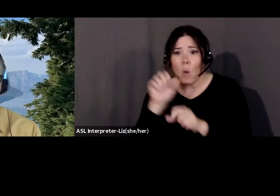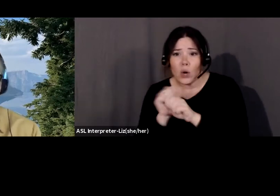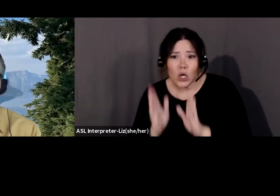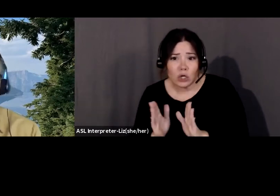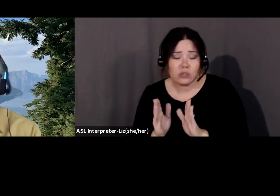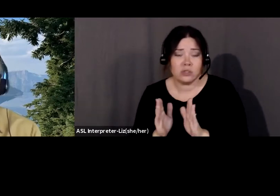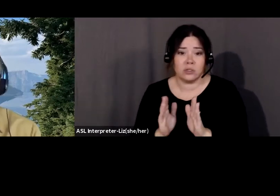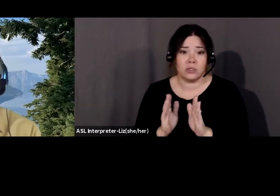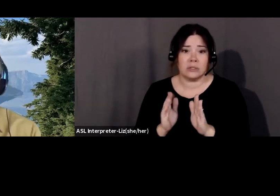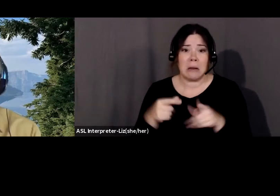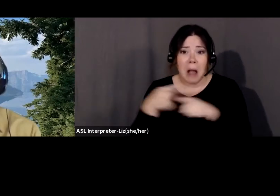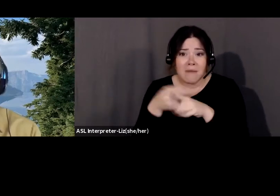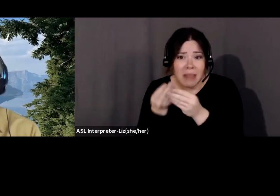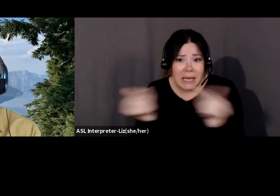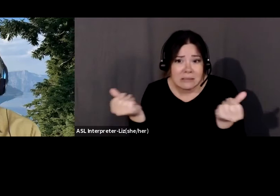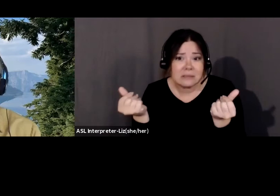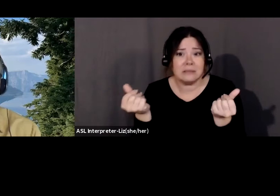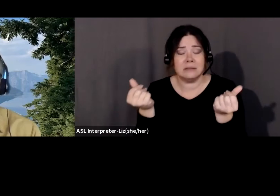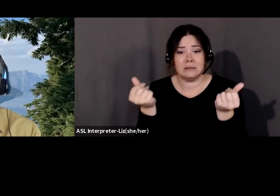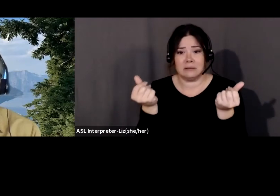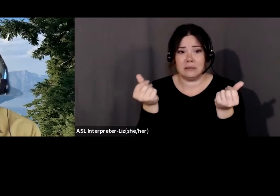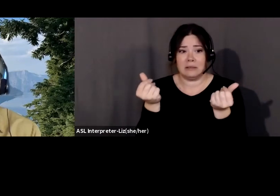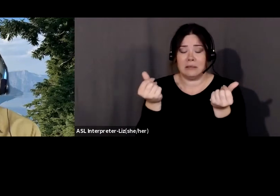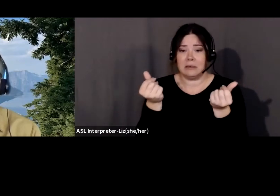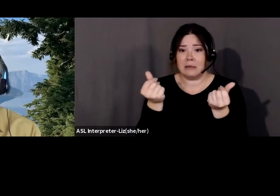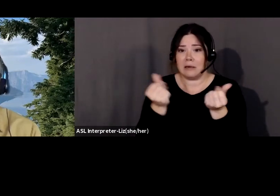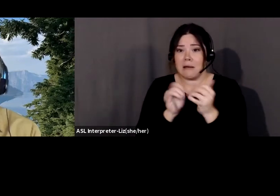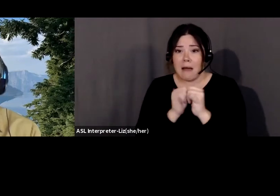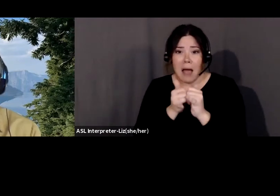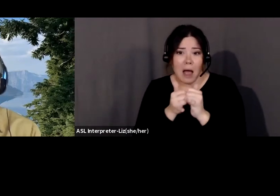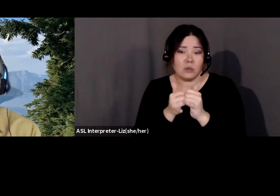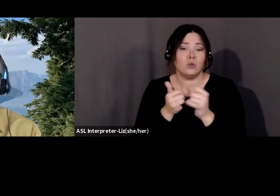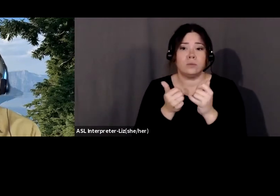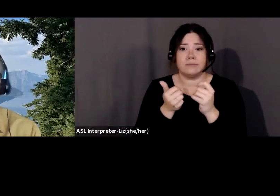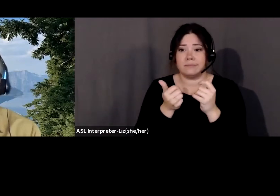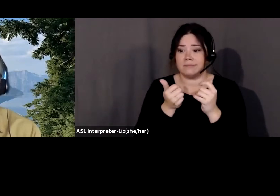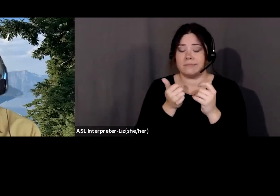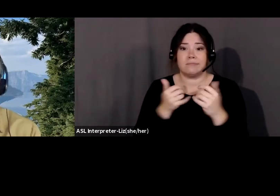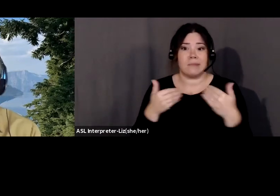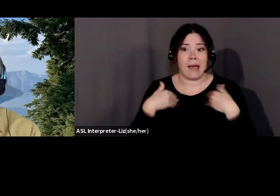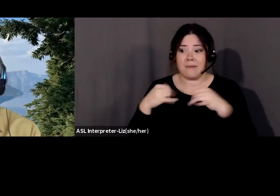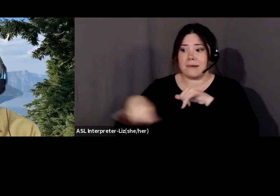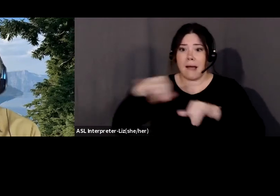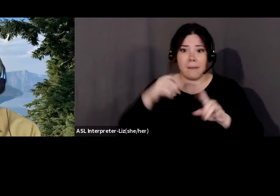resolve a conflict, how to be effective in working towards a common goal?